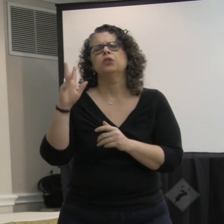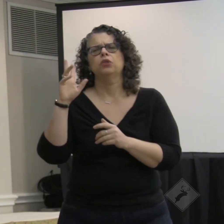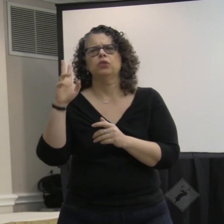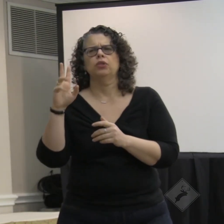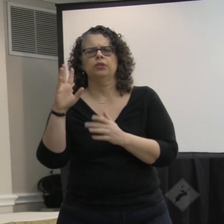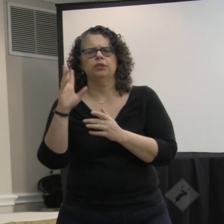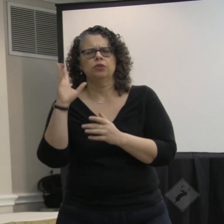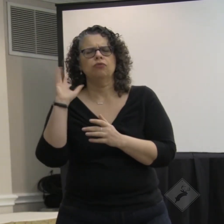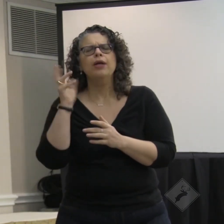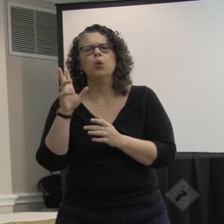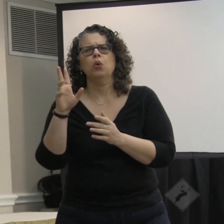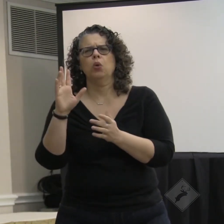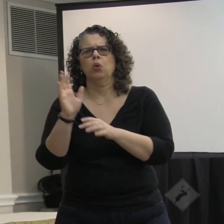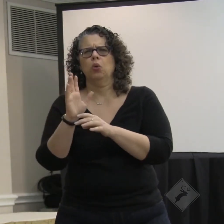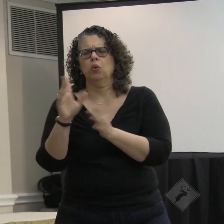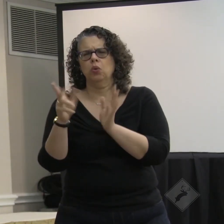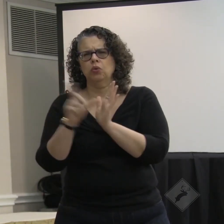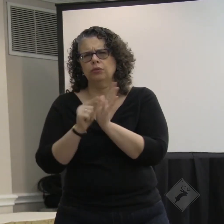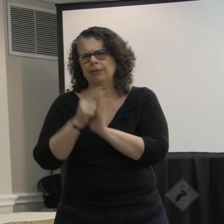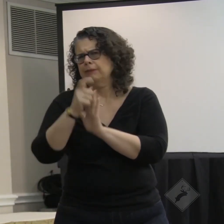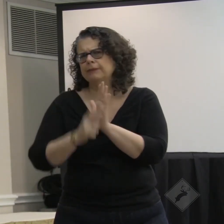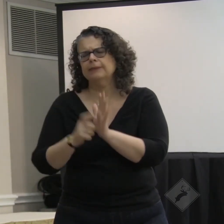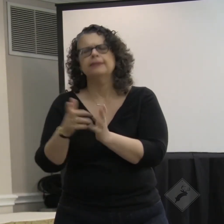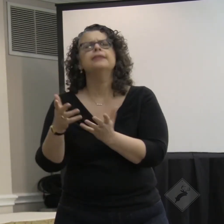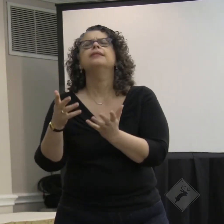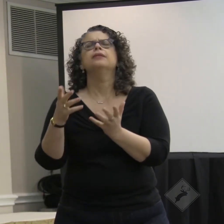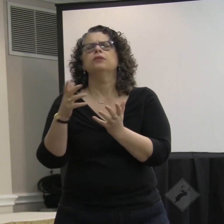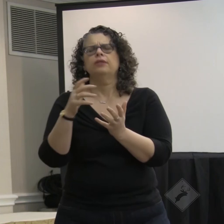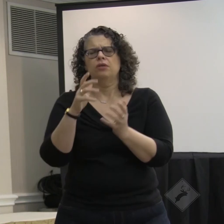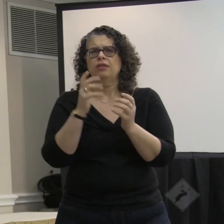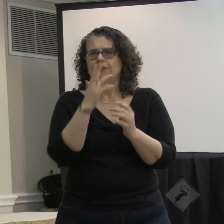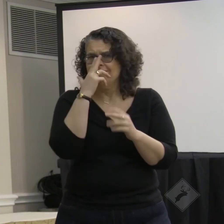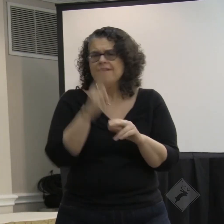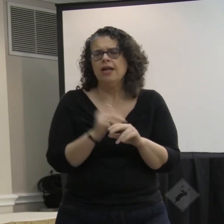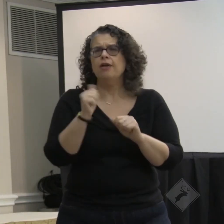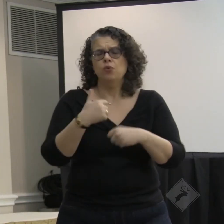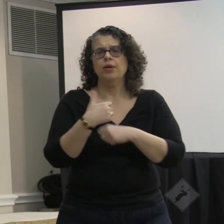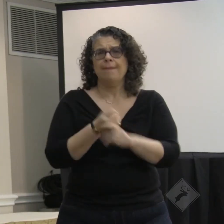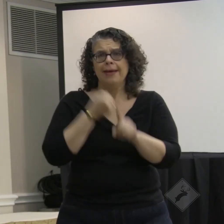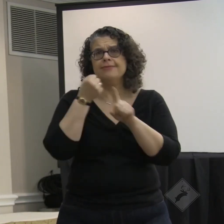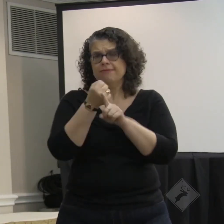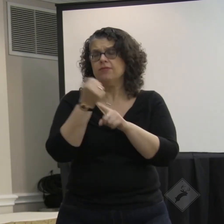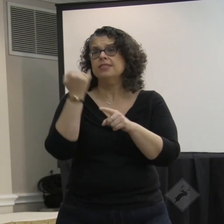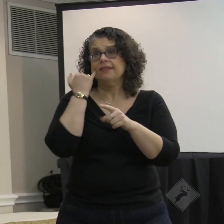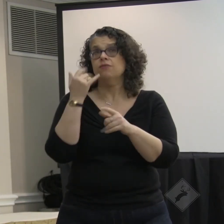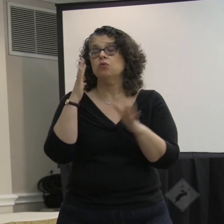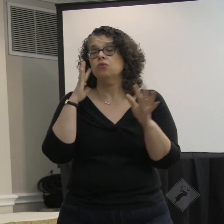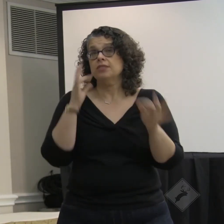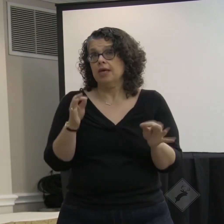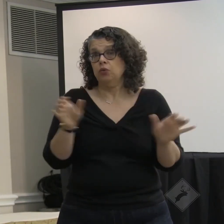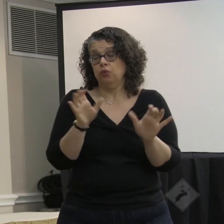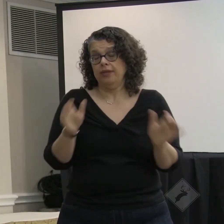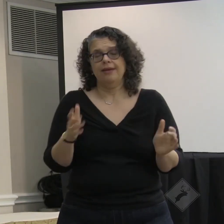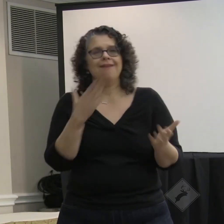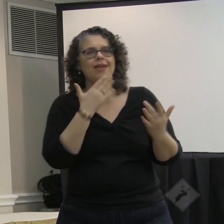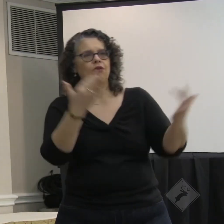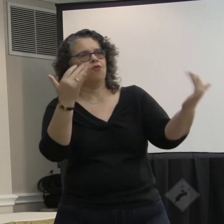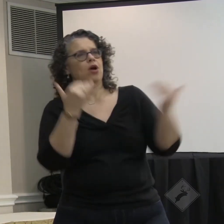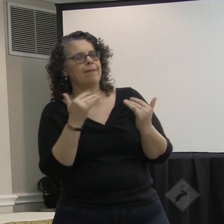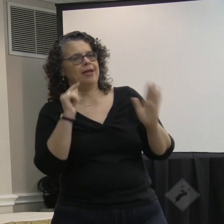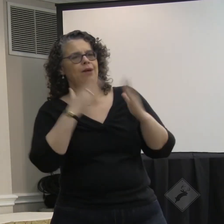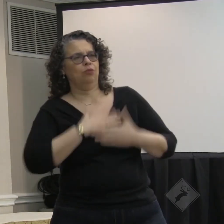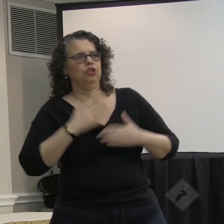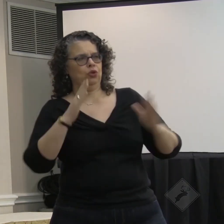a lot of fun, and you can really make a difference if you decide to do that. I want to thank you all for coming, and I really appreciate your